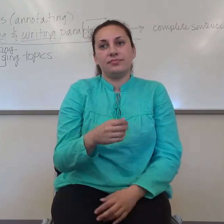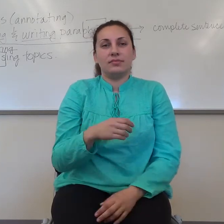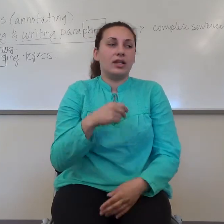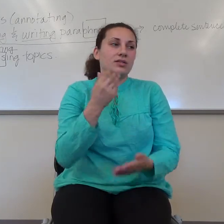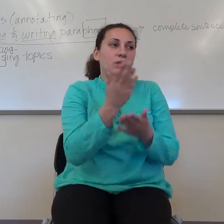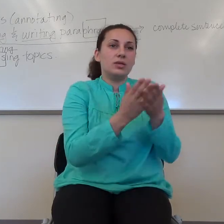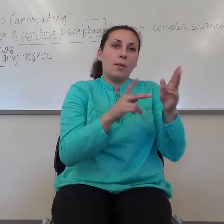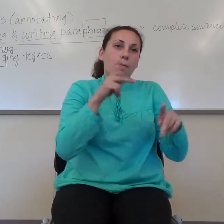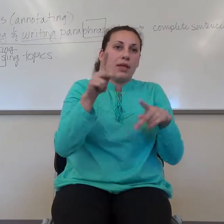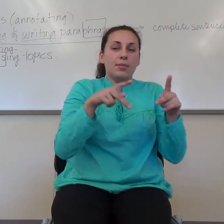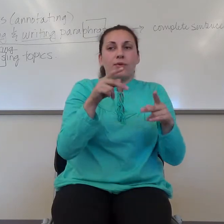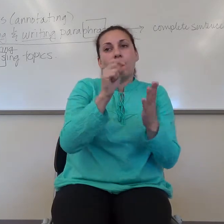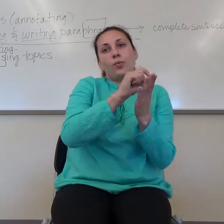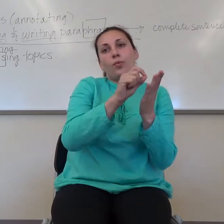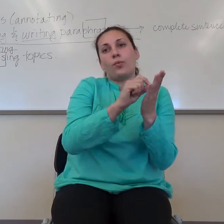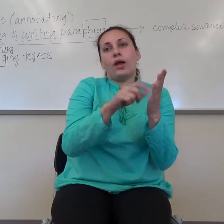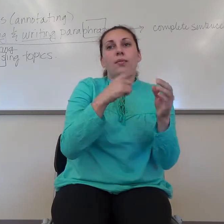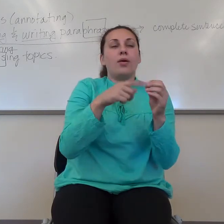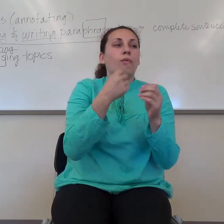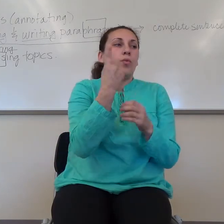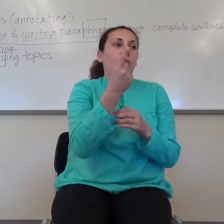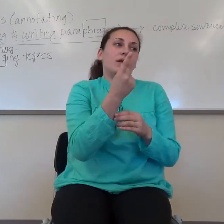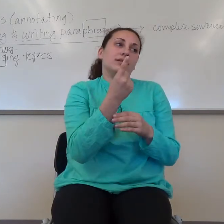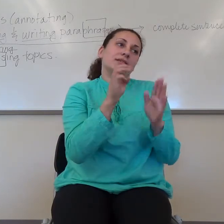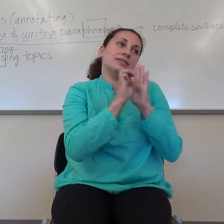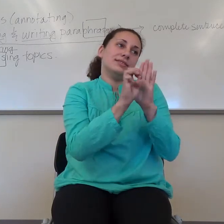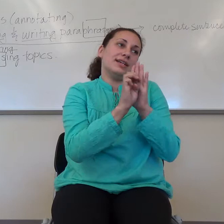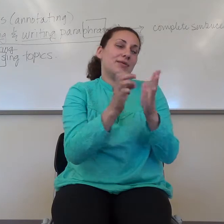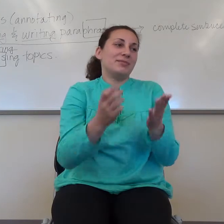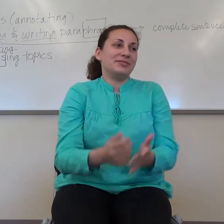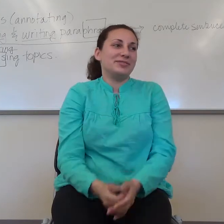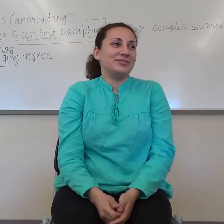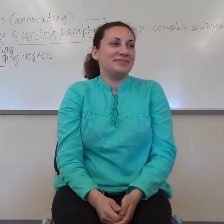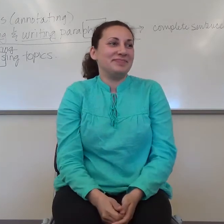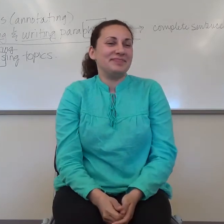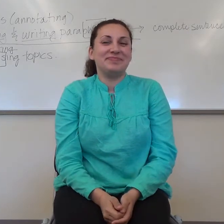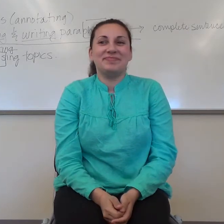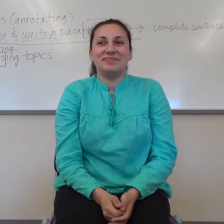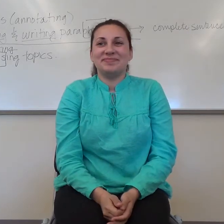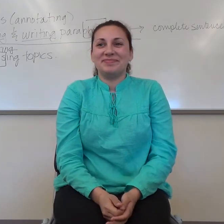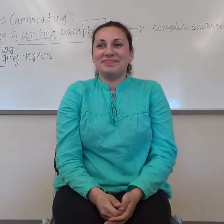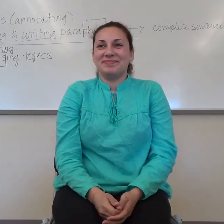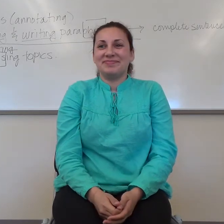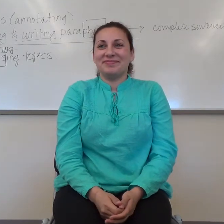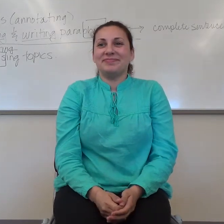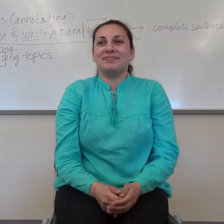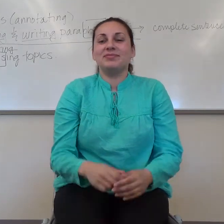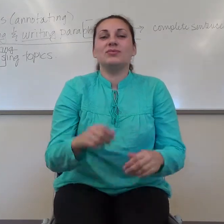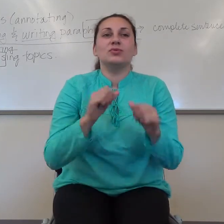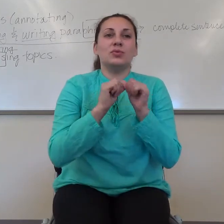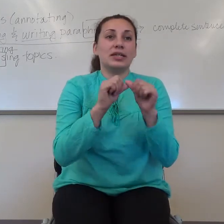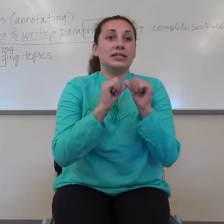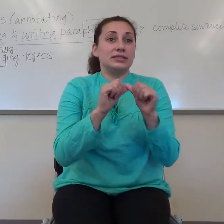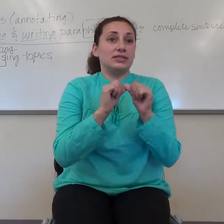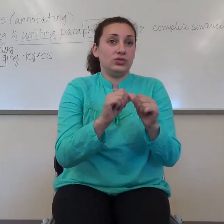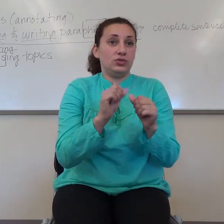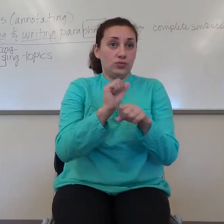on. Okay? So this is what we're going to be working on, finding the topic. But as